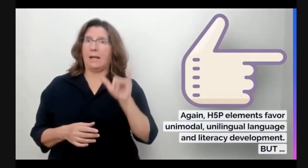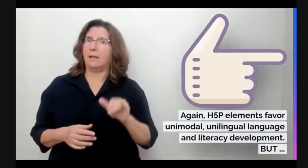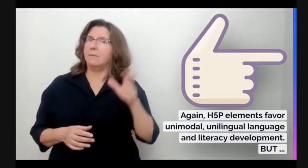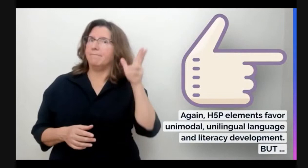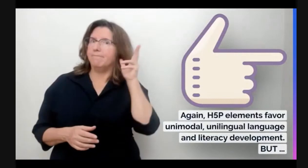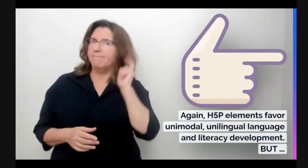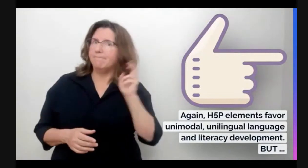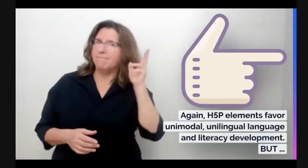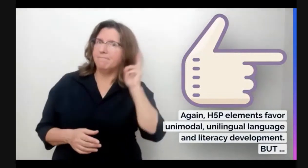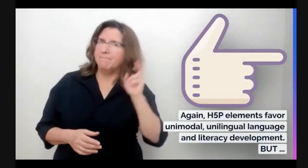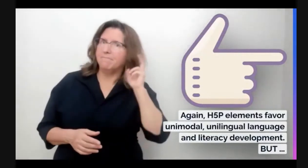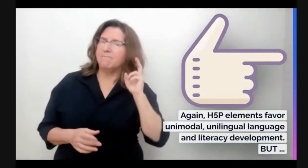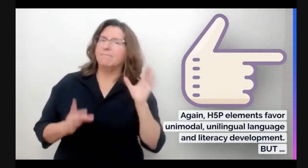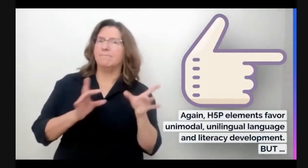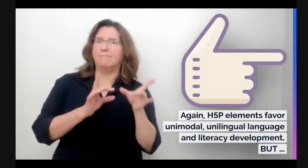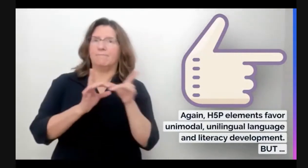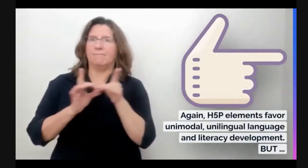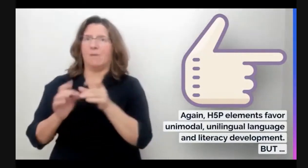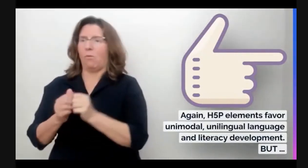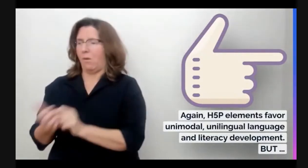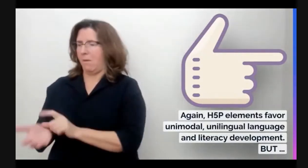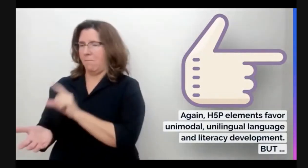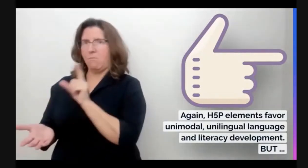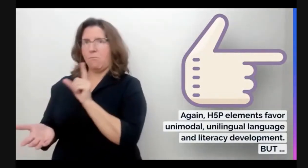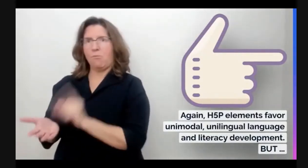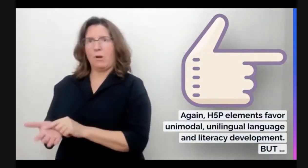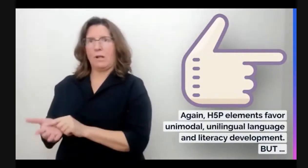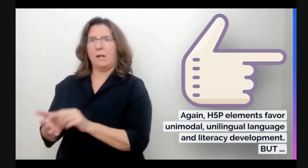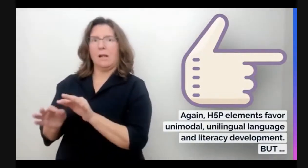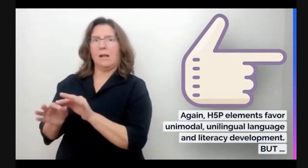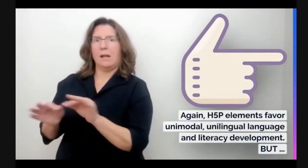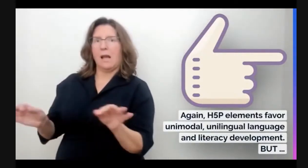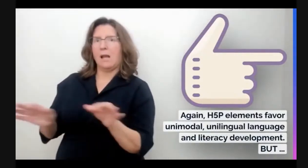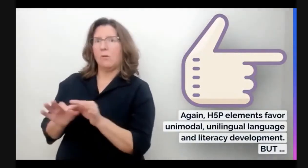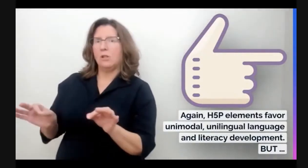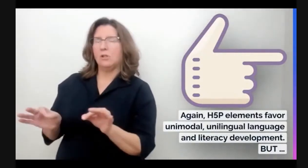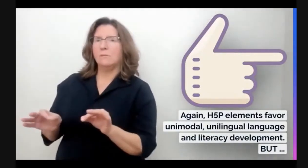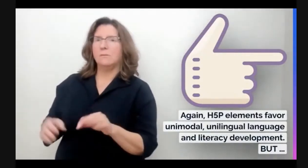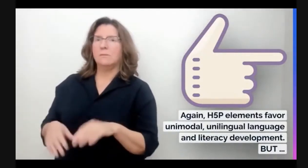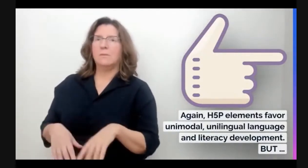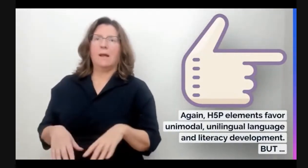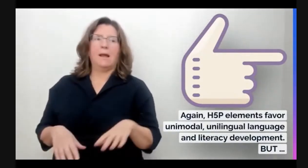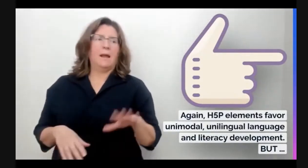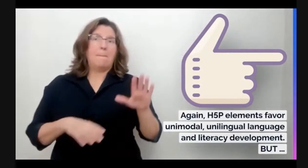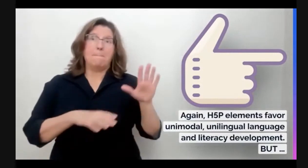and literacy development for spoken and print languages.